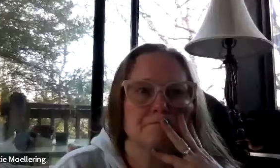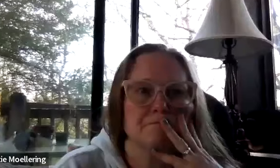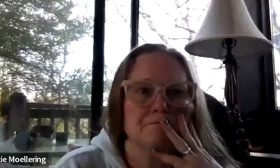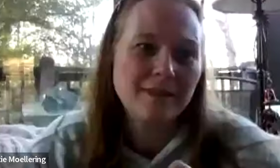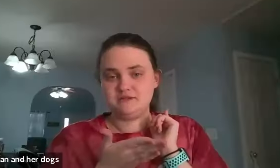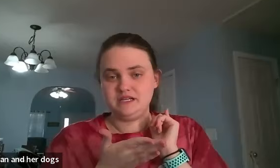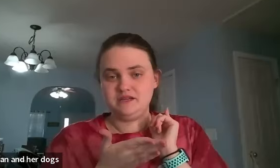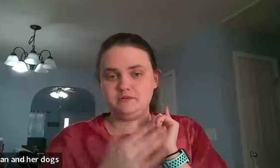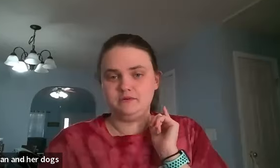last week,